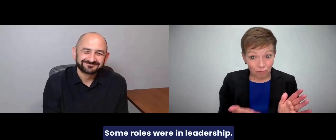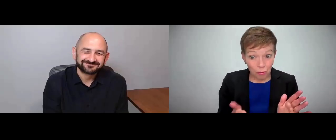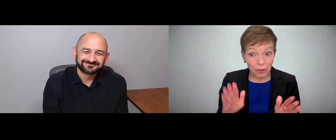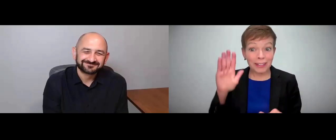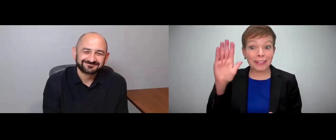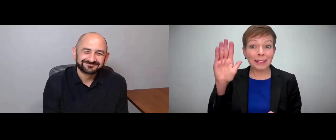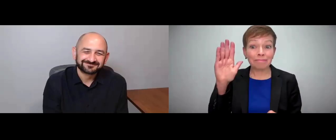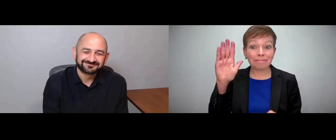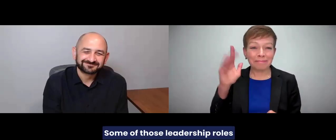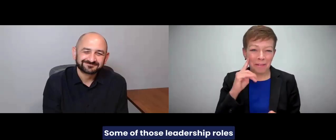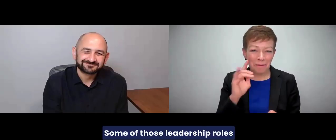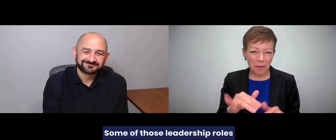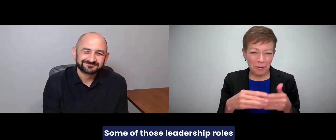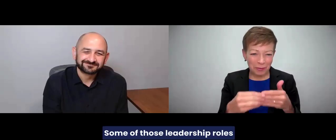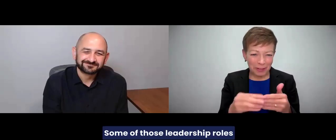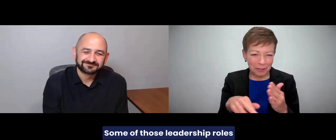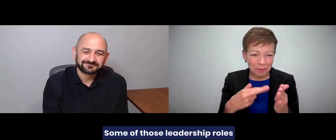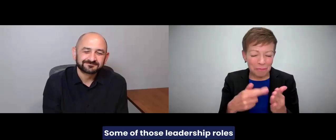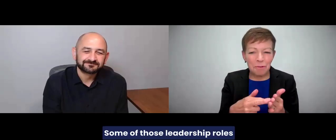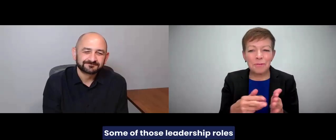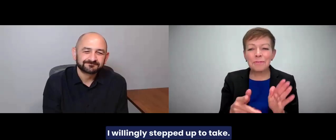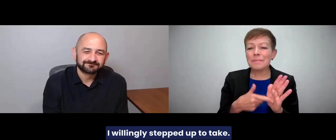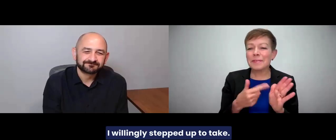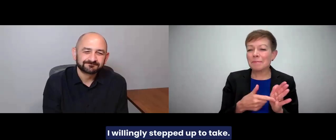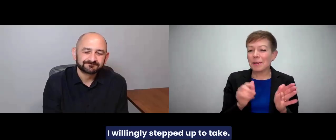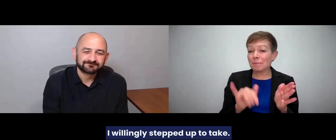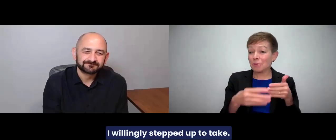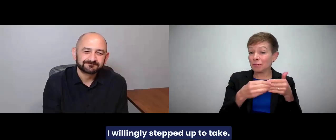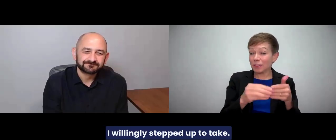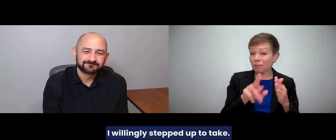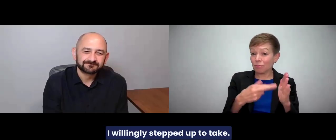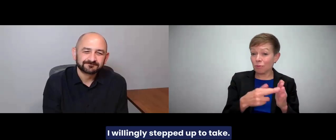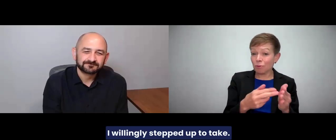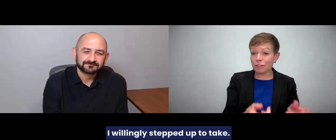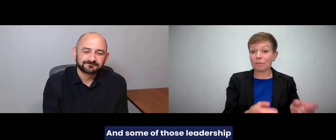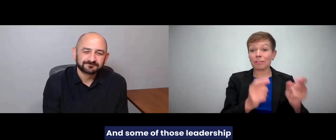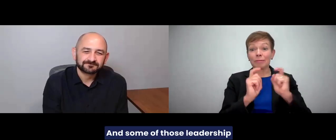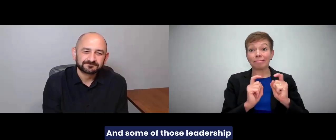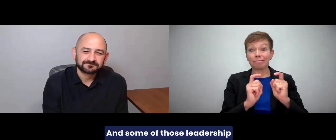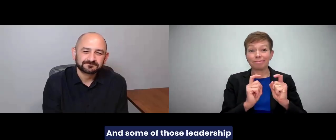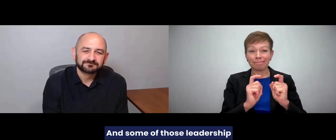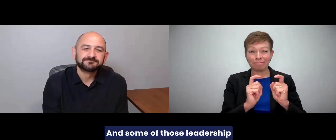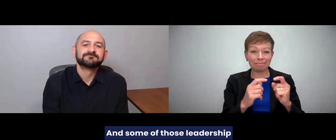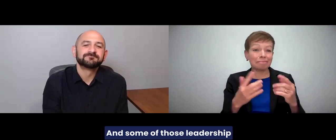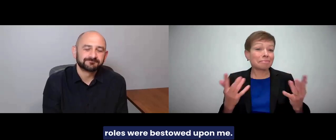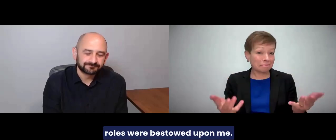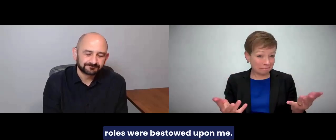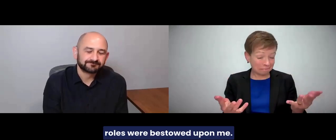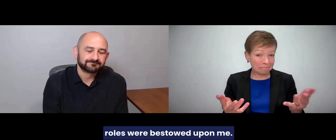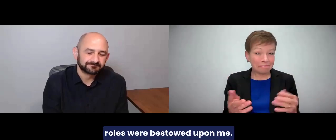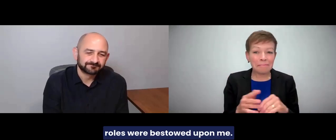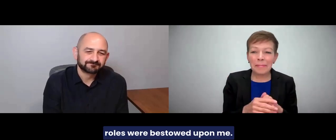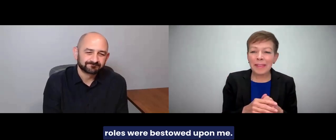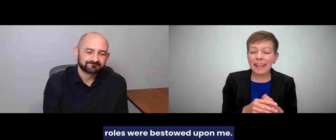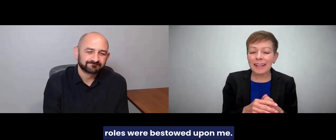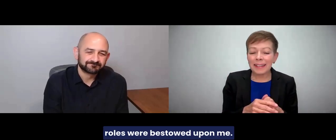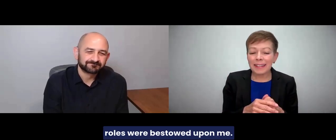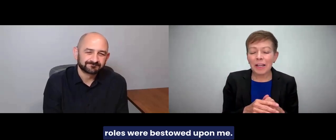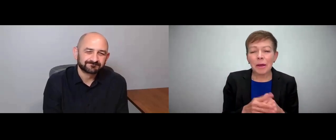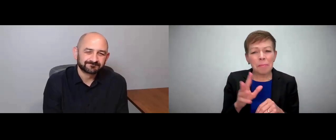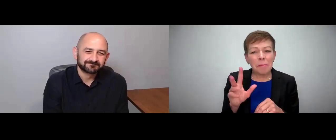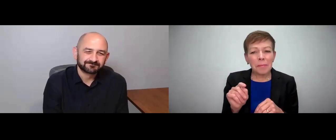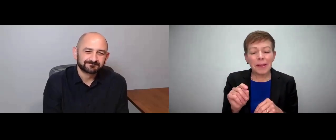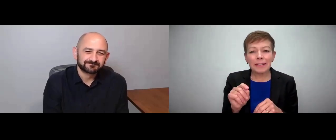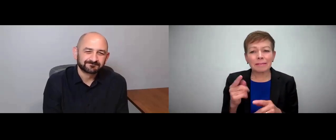leadership. Some of those leadership roles I willingly stepped up to take, and some of those leadership roles were bestowed upon